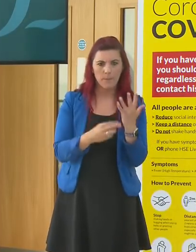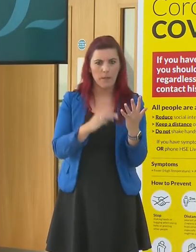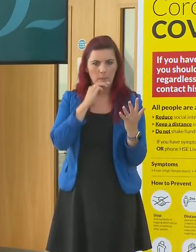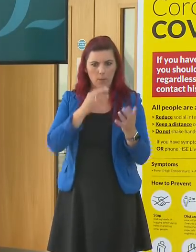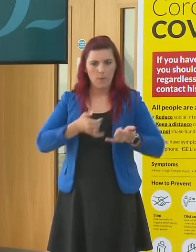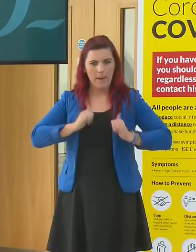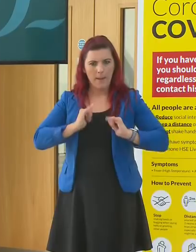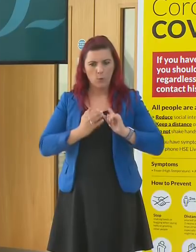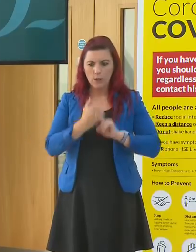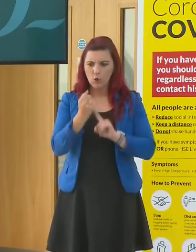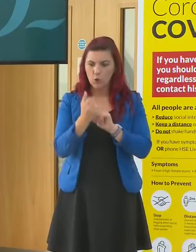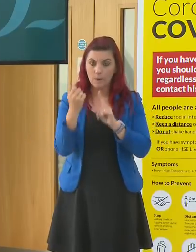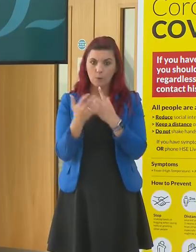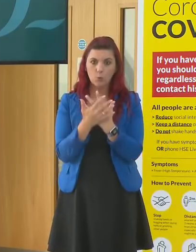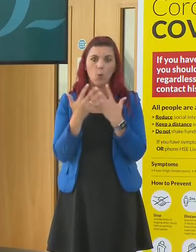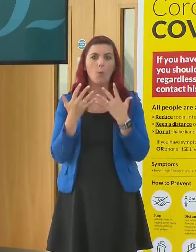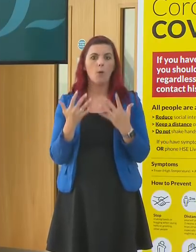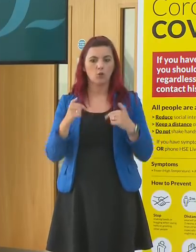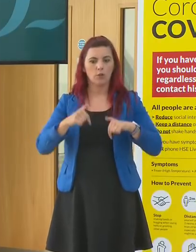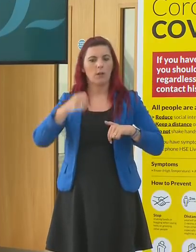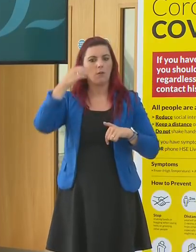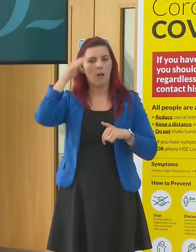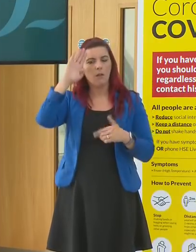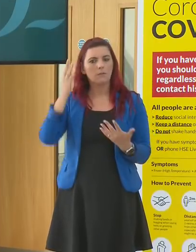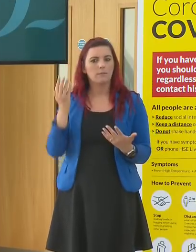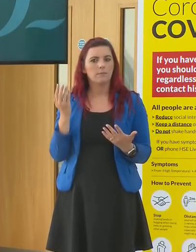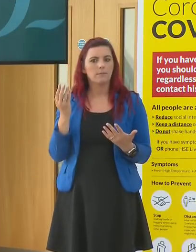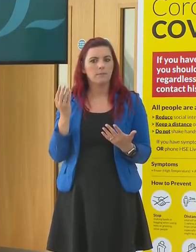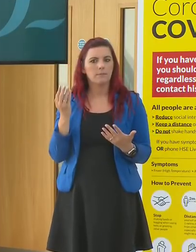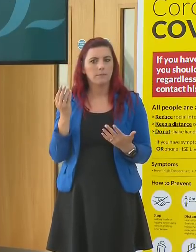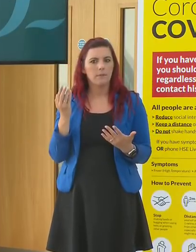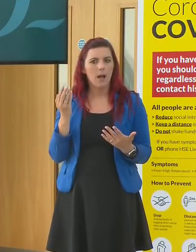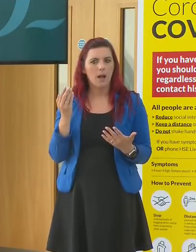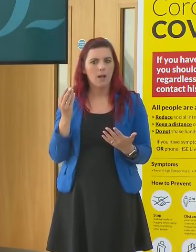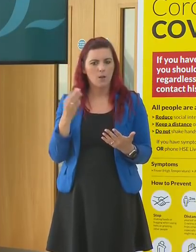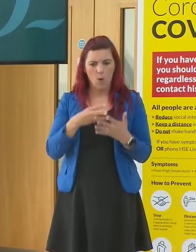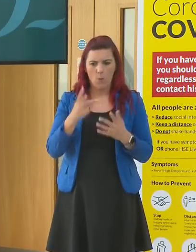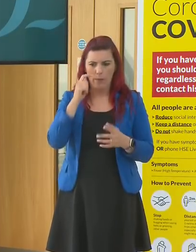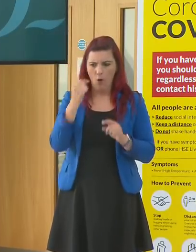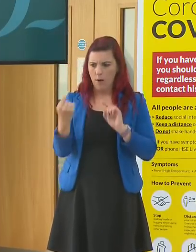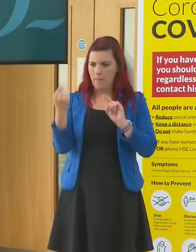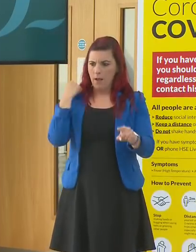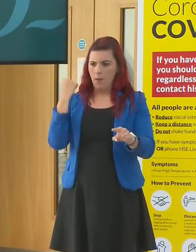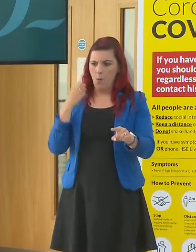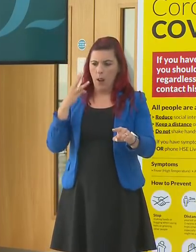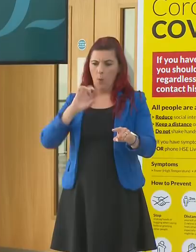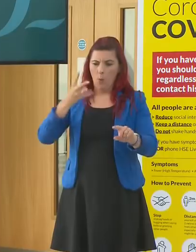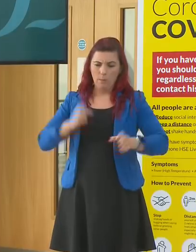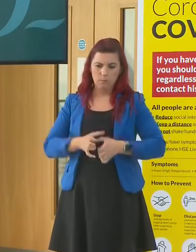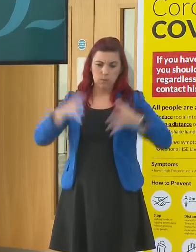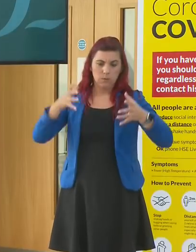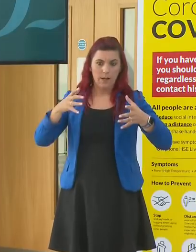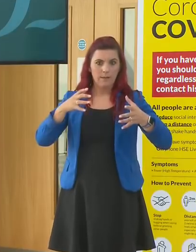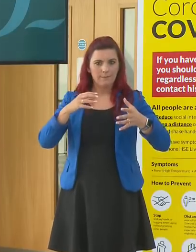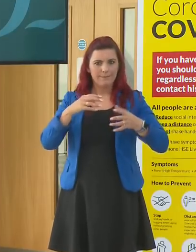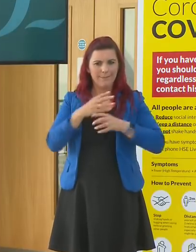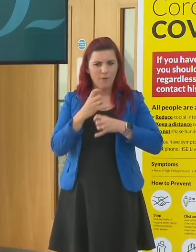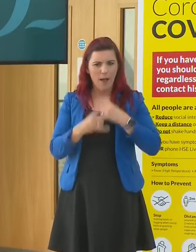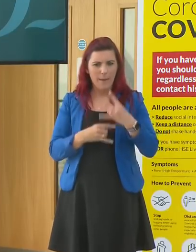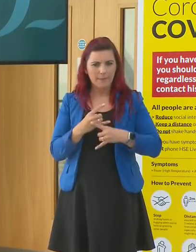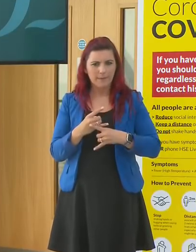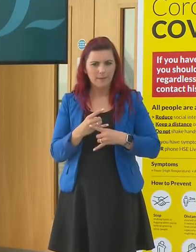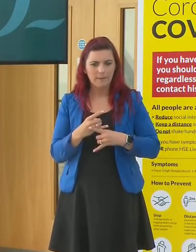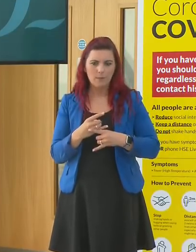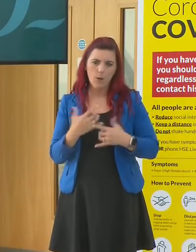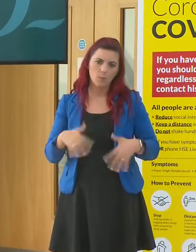gains, and those fairly apocalyptic predictions we had only a few months ago not materialising. So coming into a bank